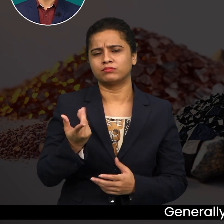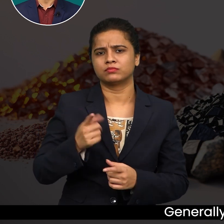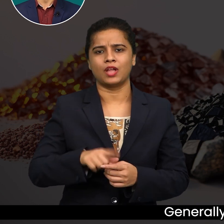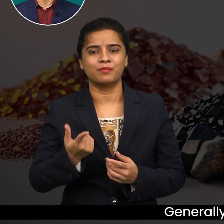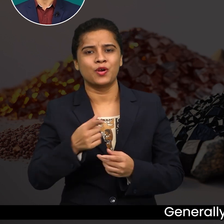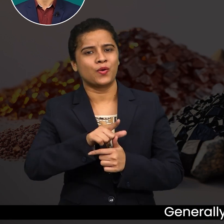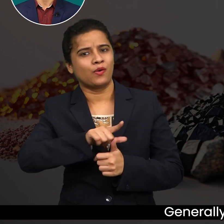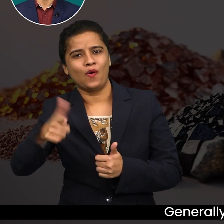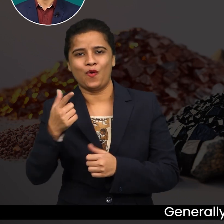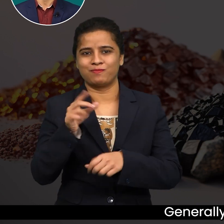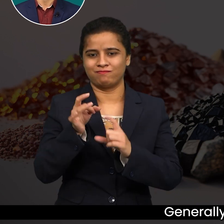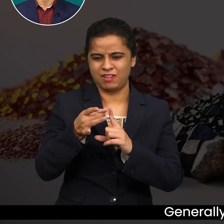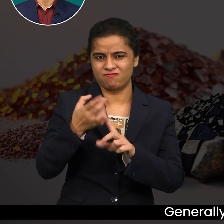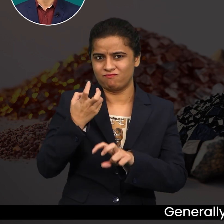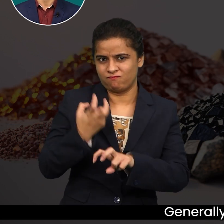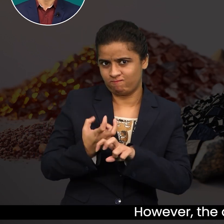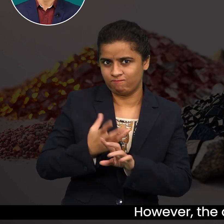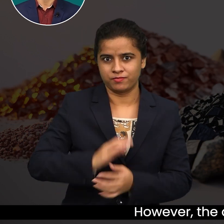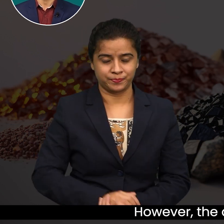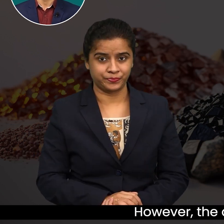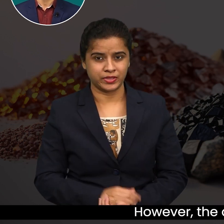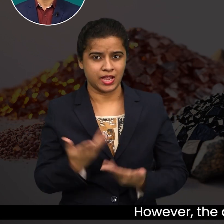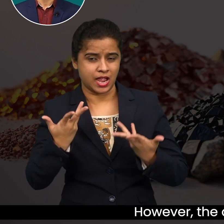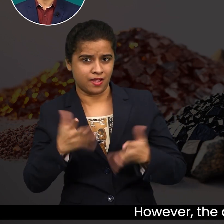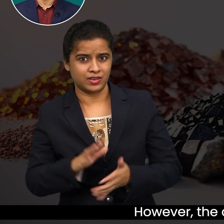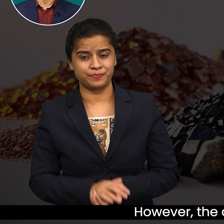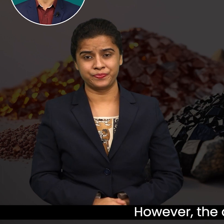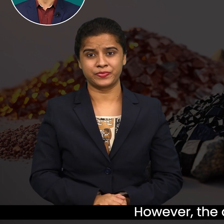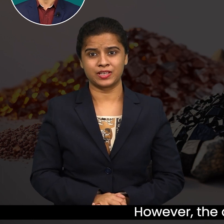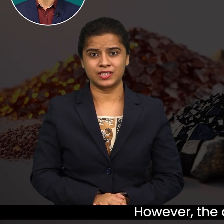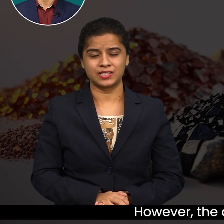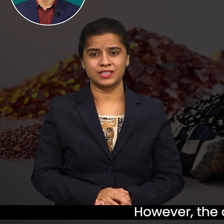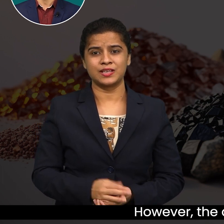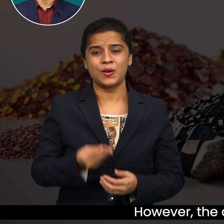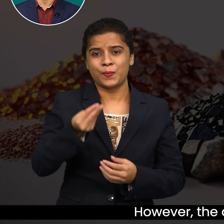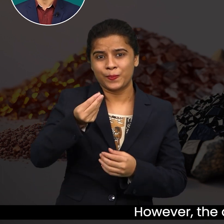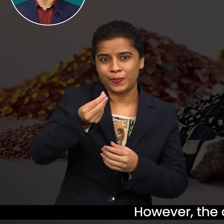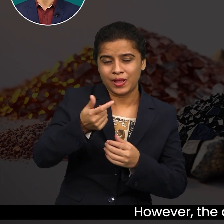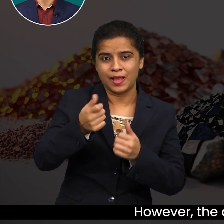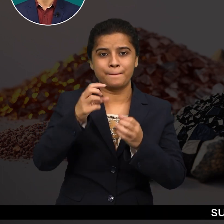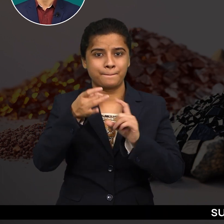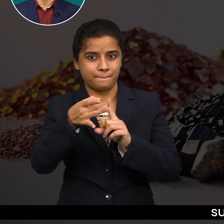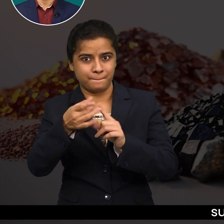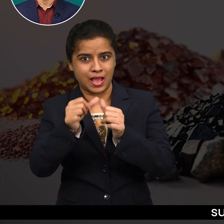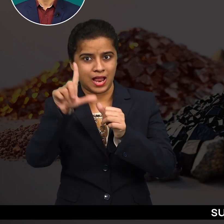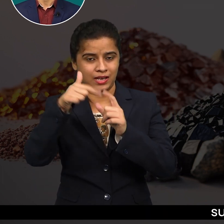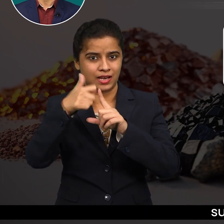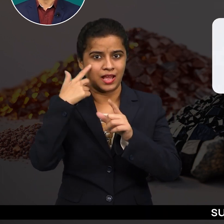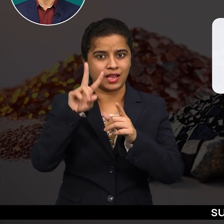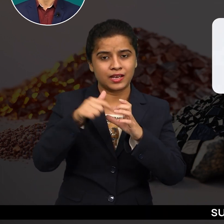Generally, all metals are hard. However, the alkali metals from group 1, such